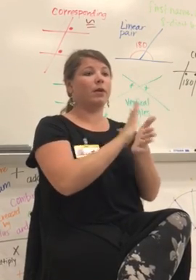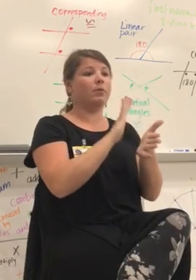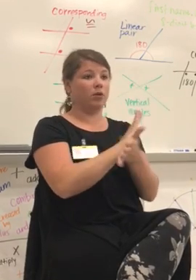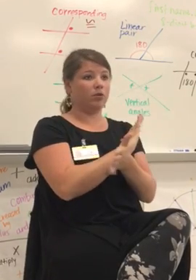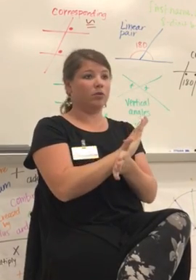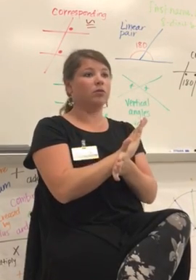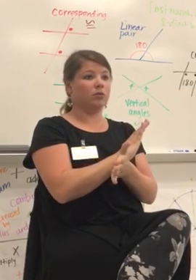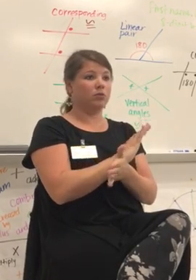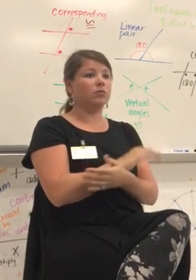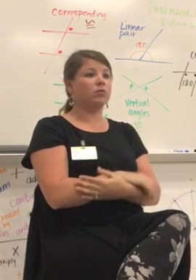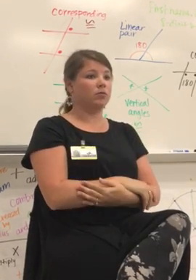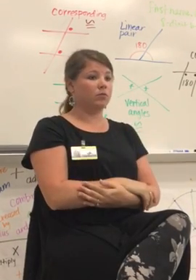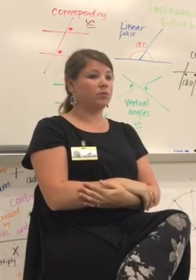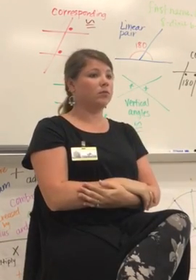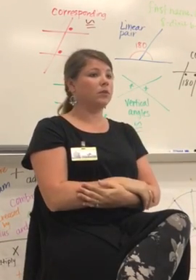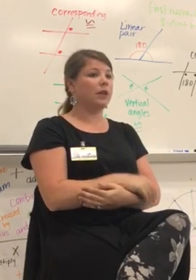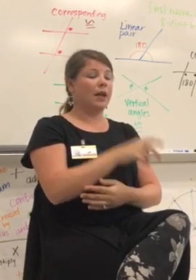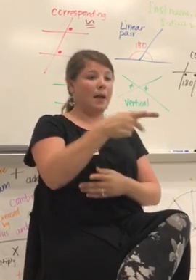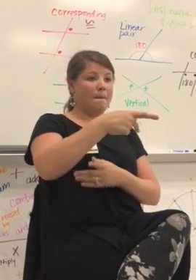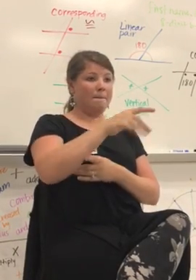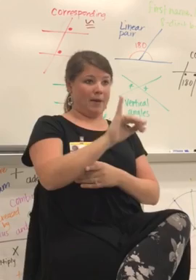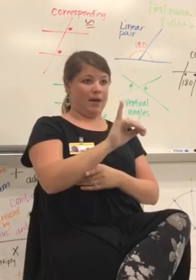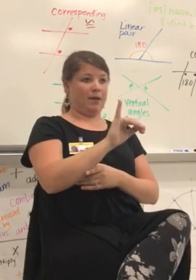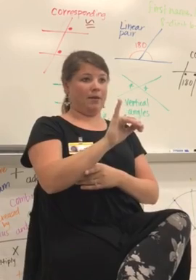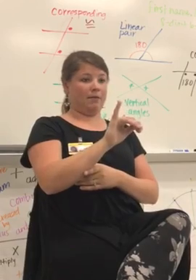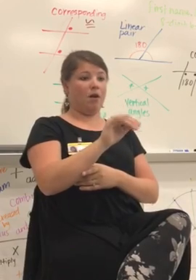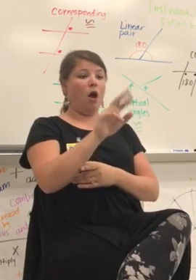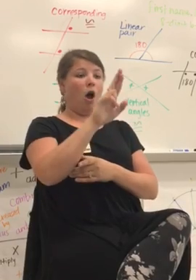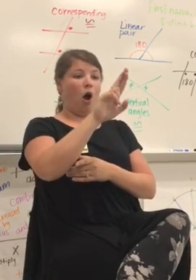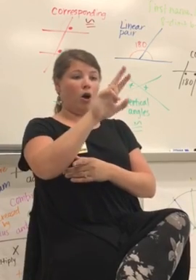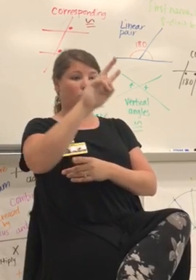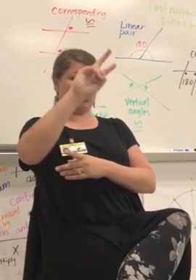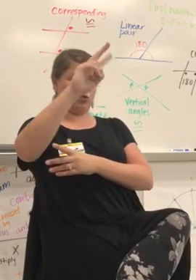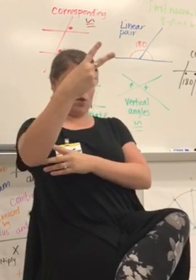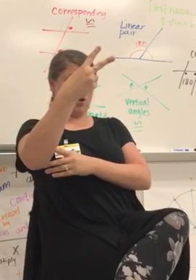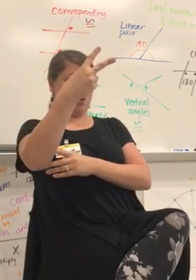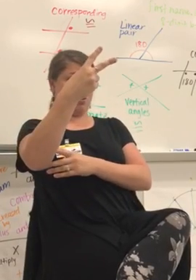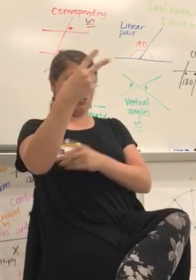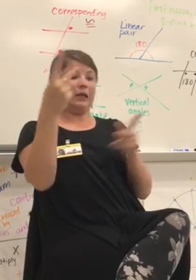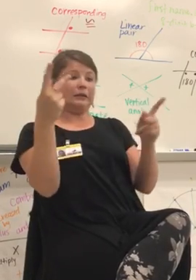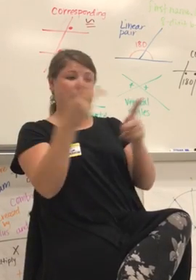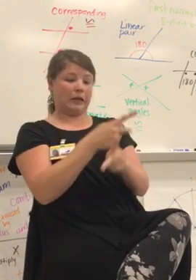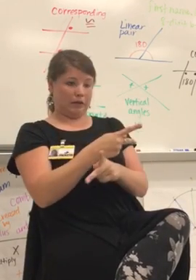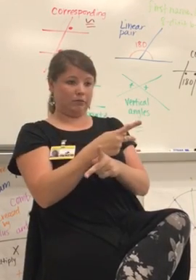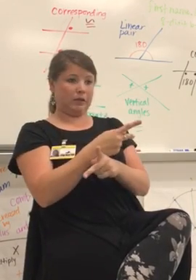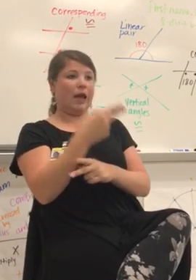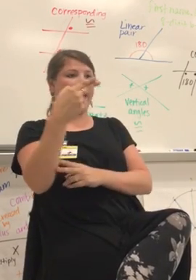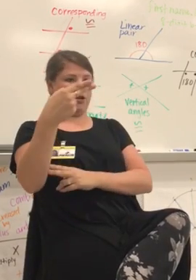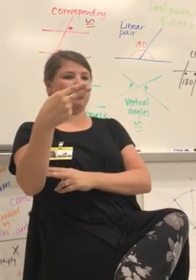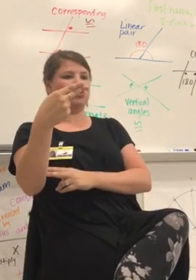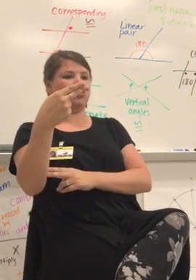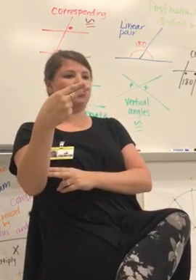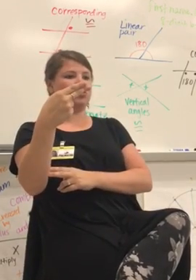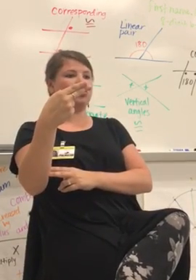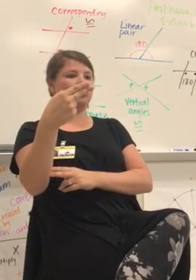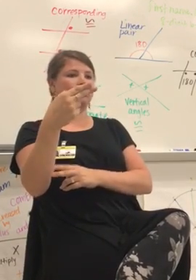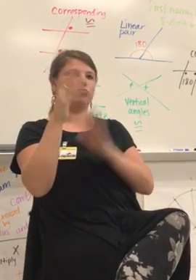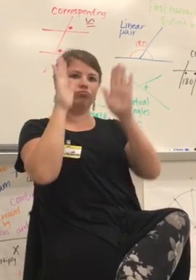pi. Pi. R2. R squared Yeah, R squared. times H. Very good. So it tells